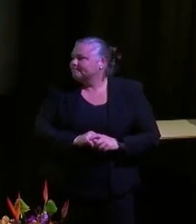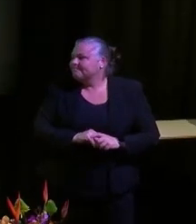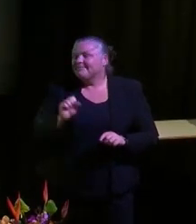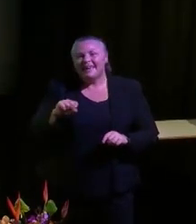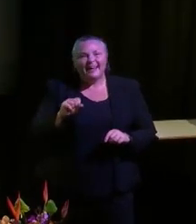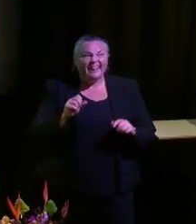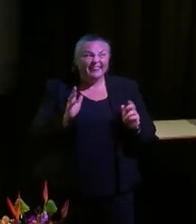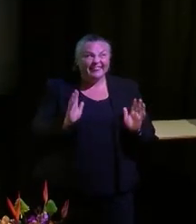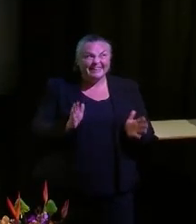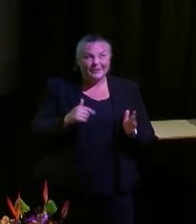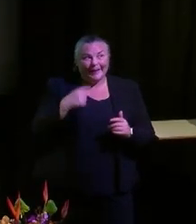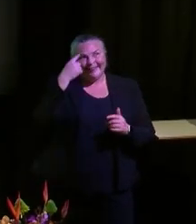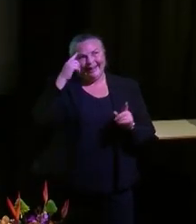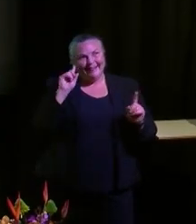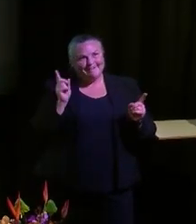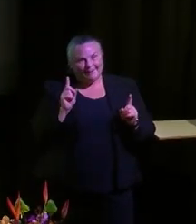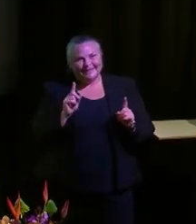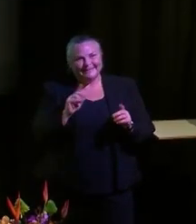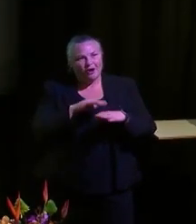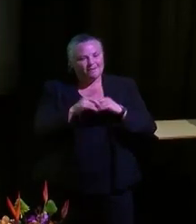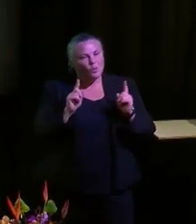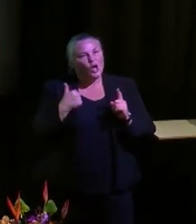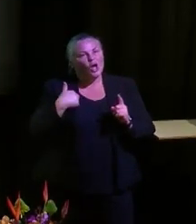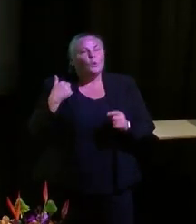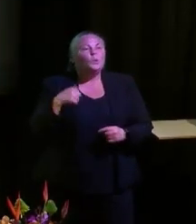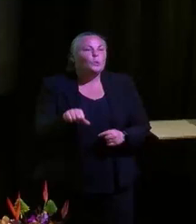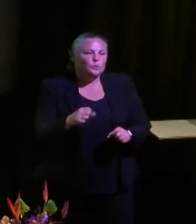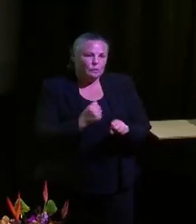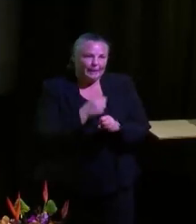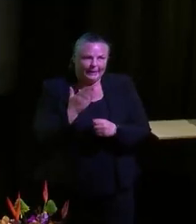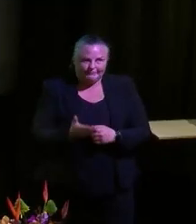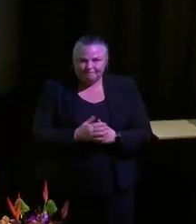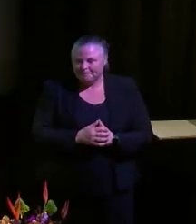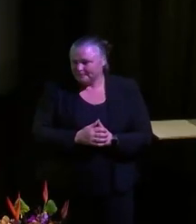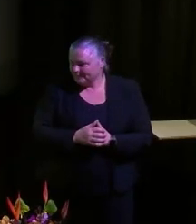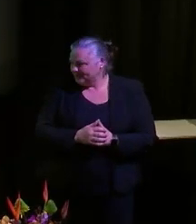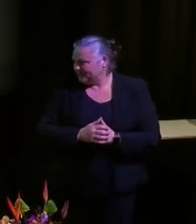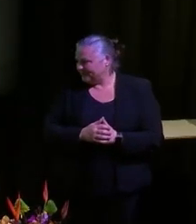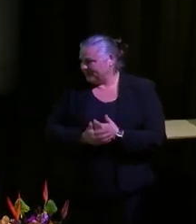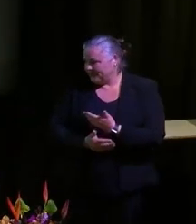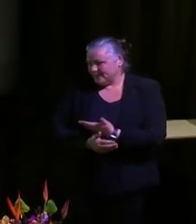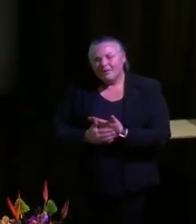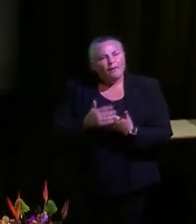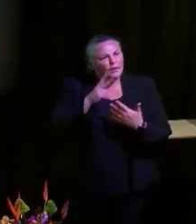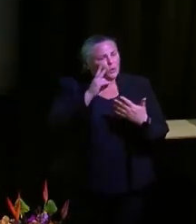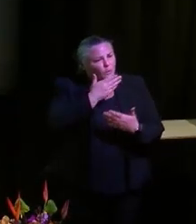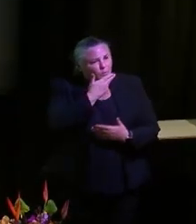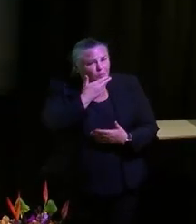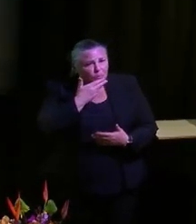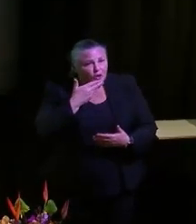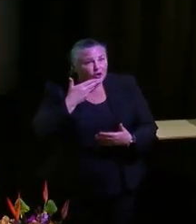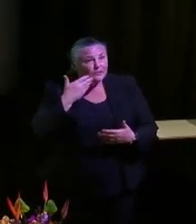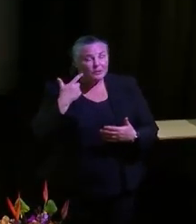That's all I can think of at the moment in terms of materials. They look so beautiful up in the gallery, because the lighting is